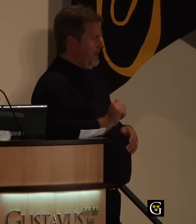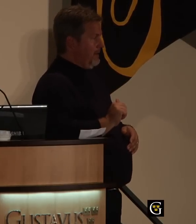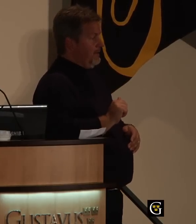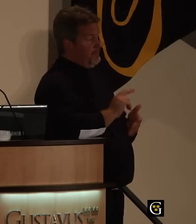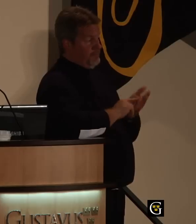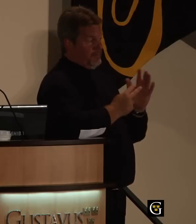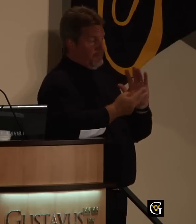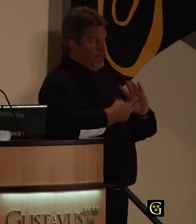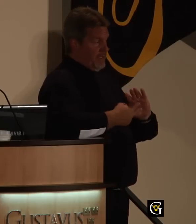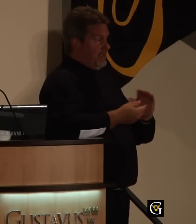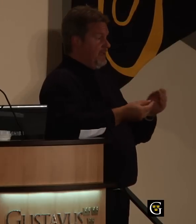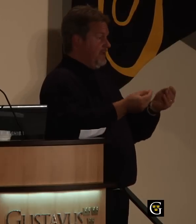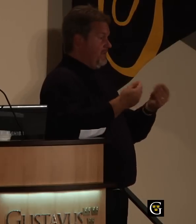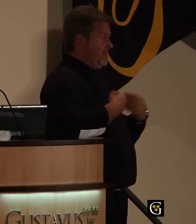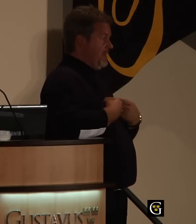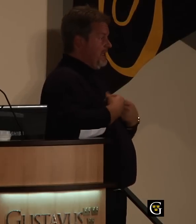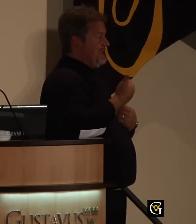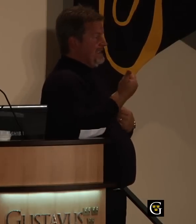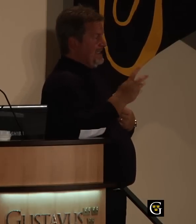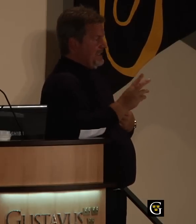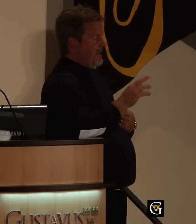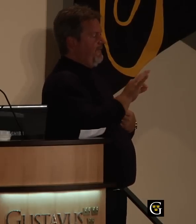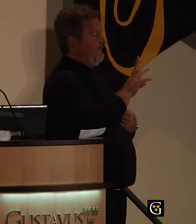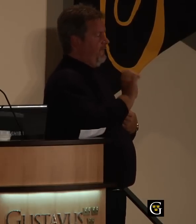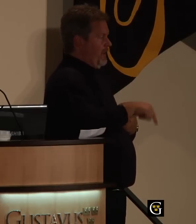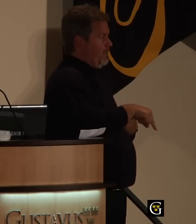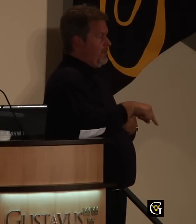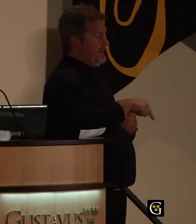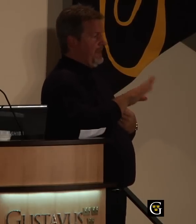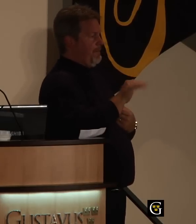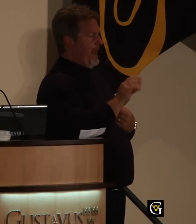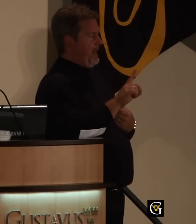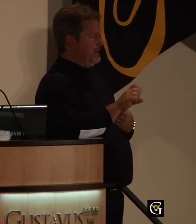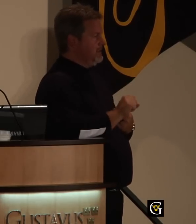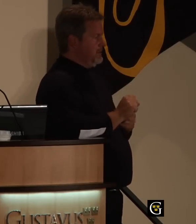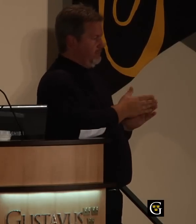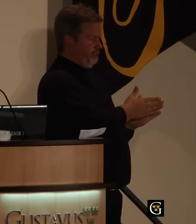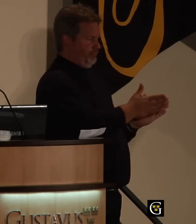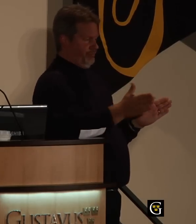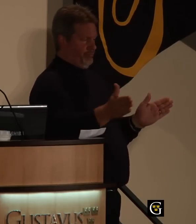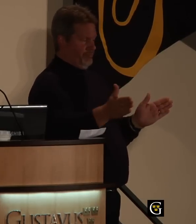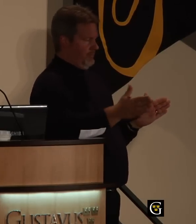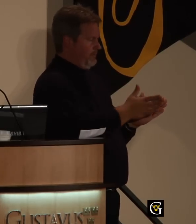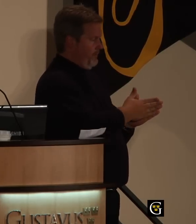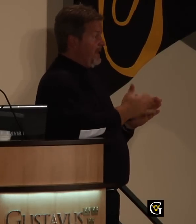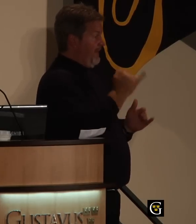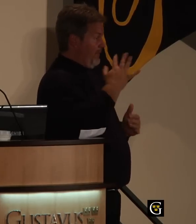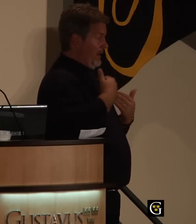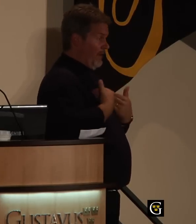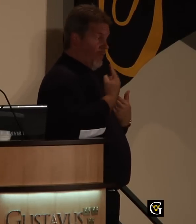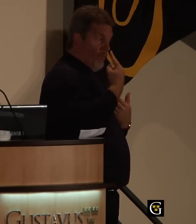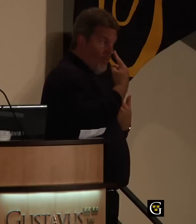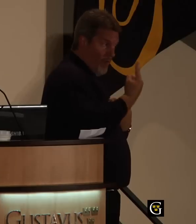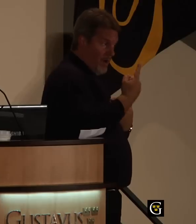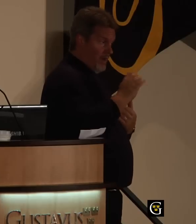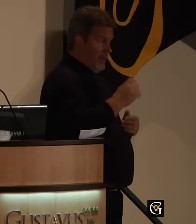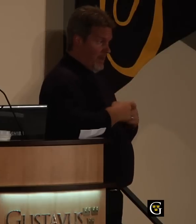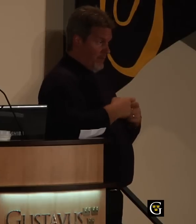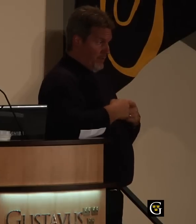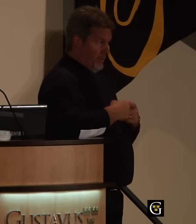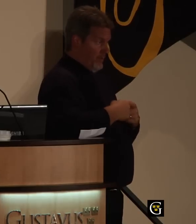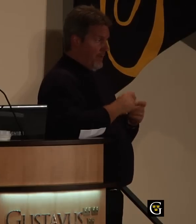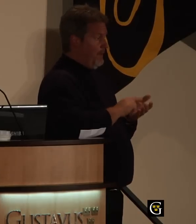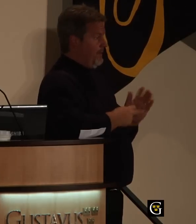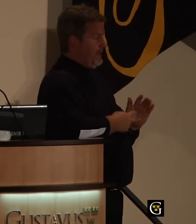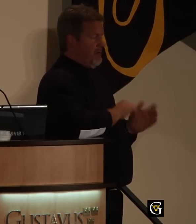16 frequency bands. If you have only one electrode, that means that the device is taking all the